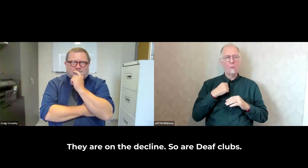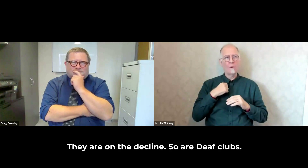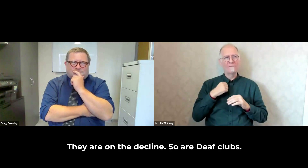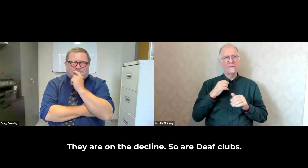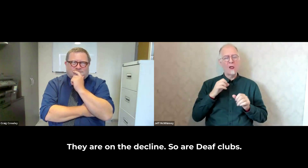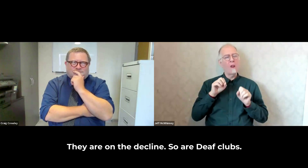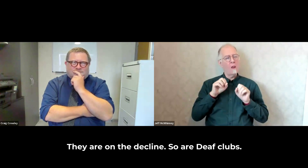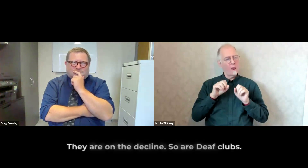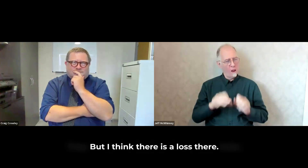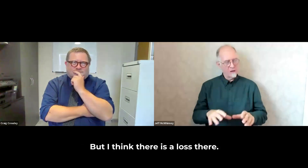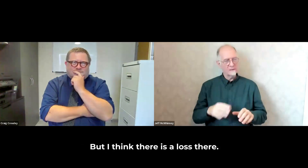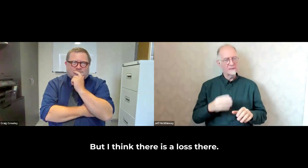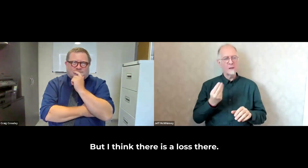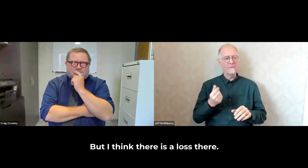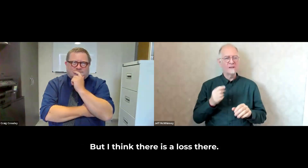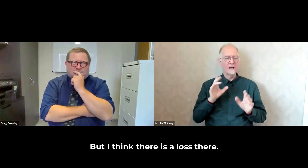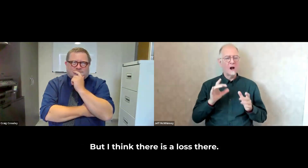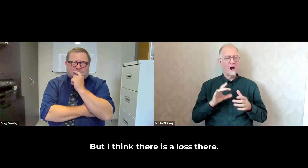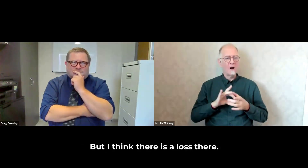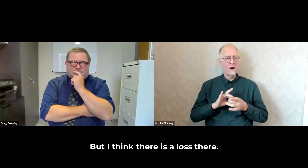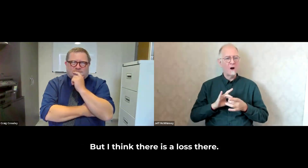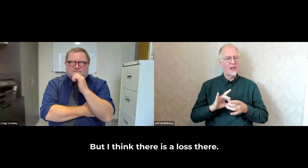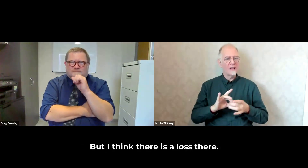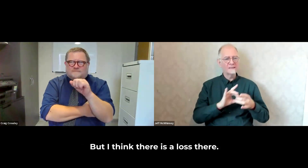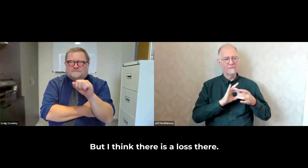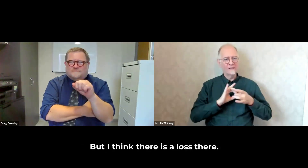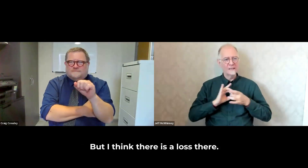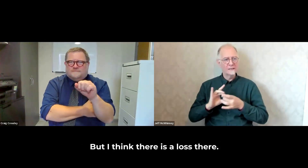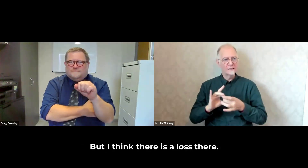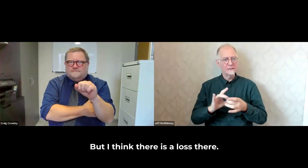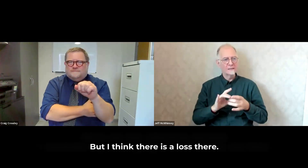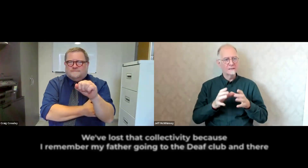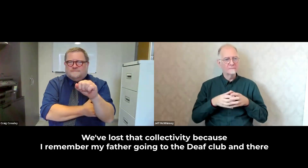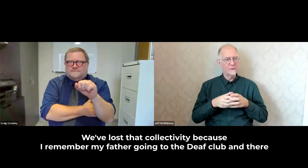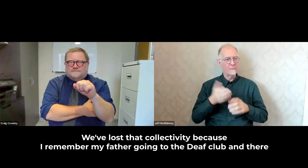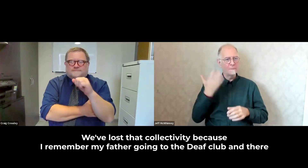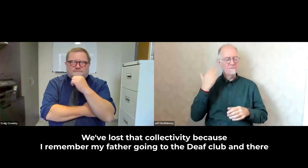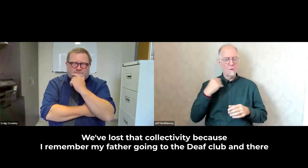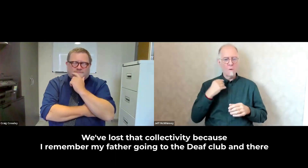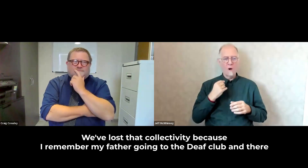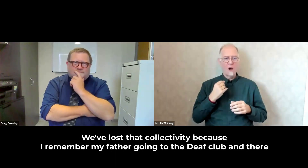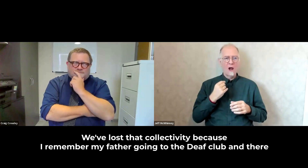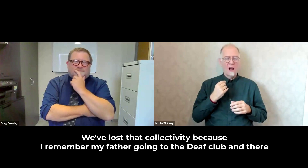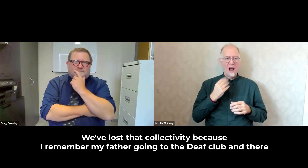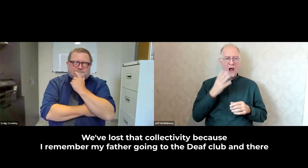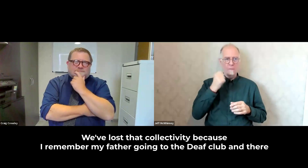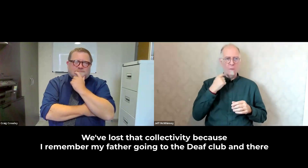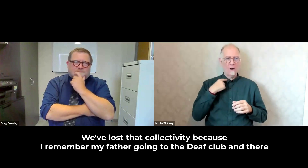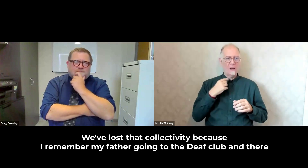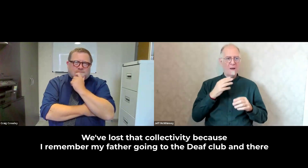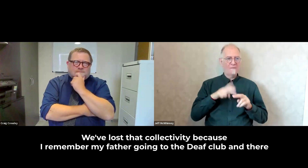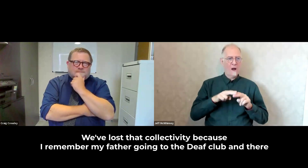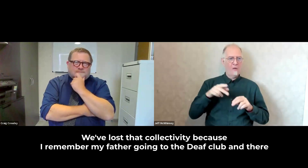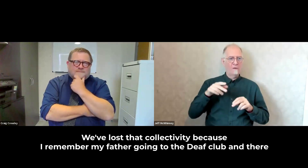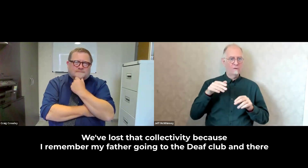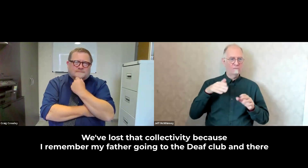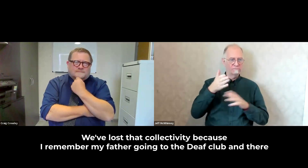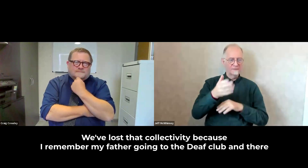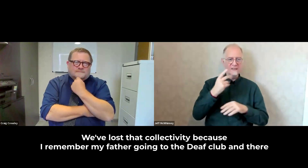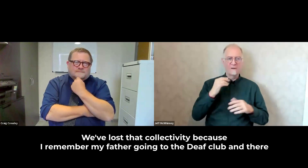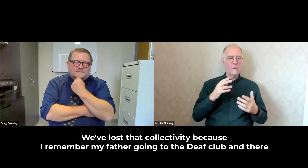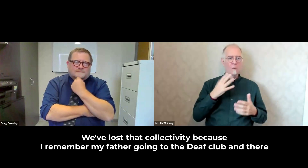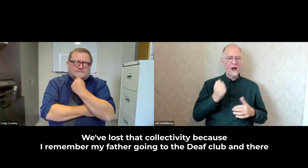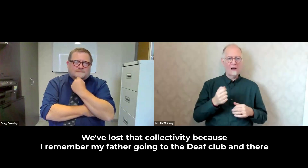deaf clubs. But I think there is a loss there. We've lost that